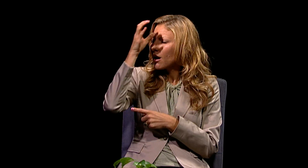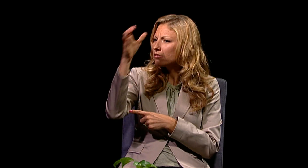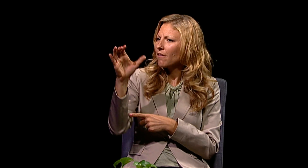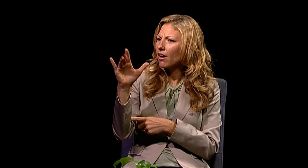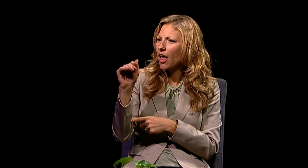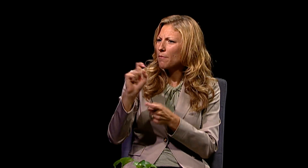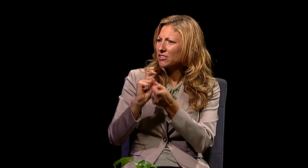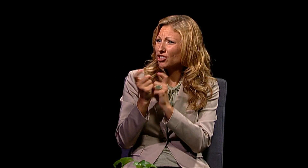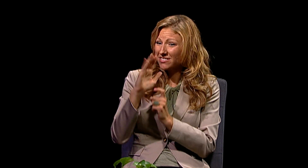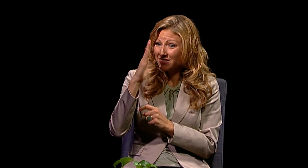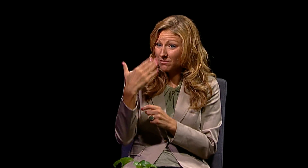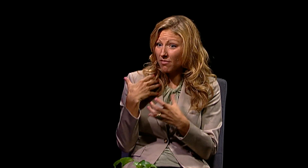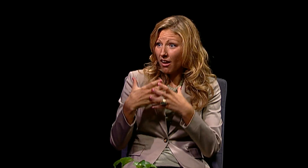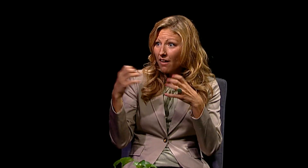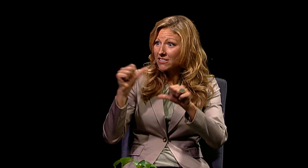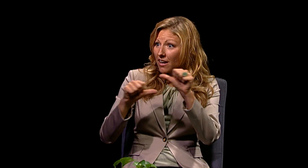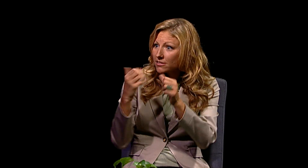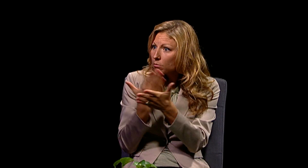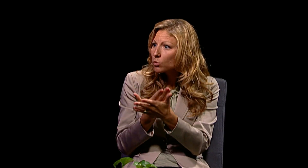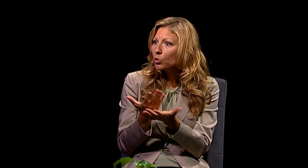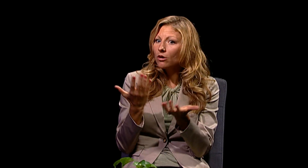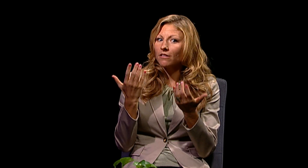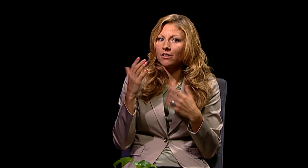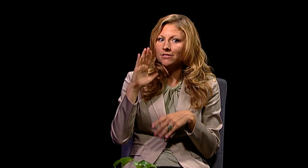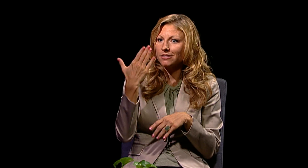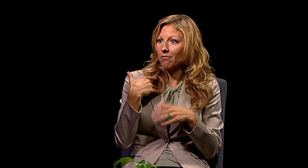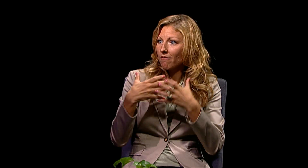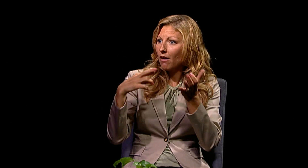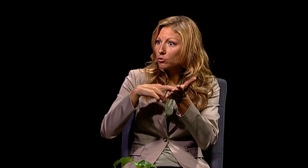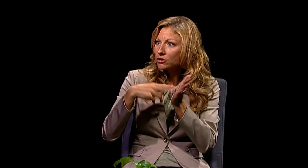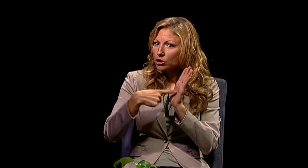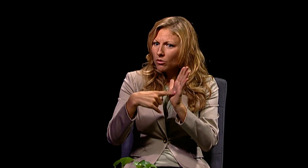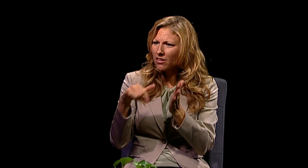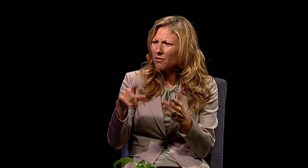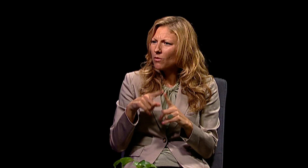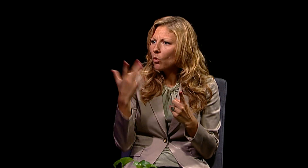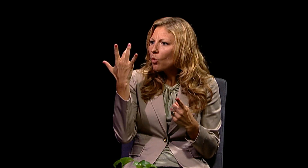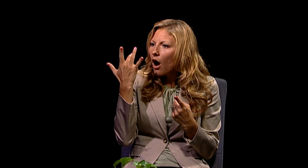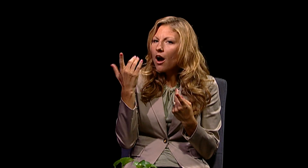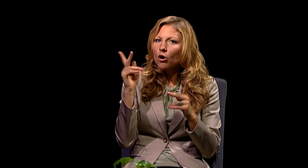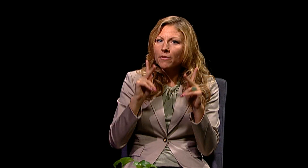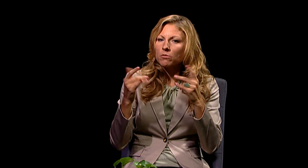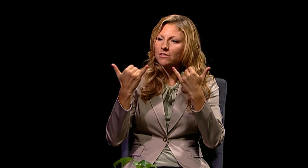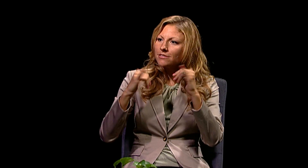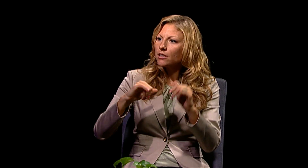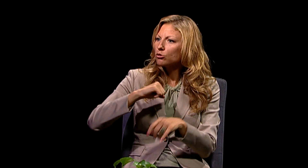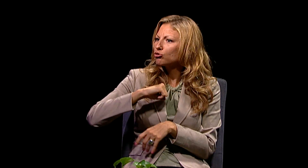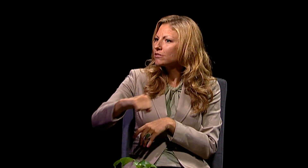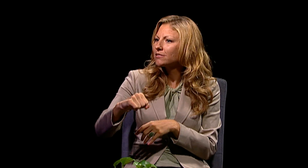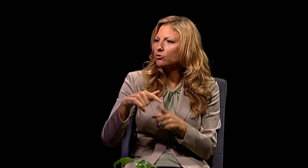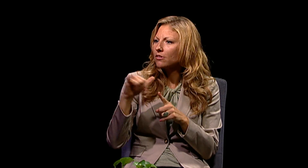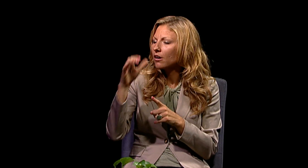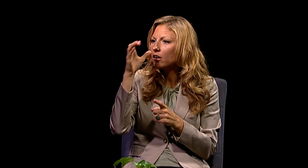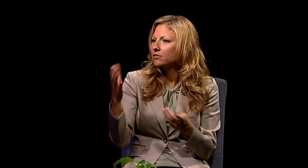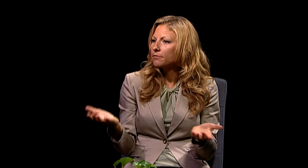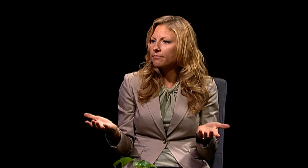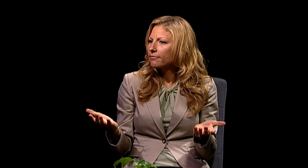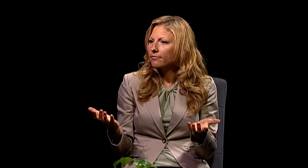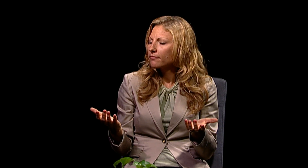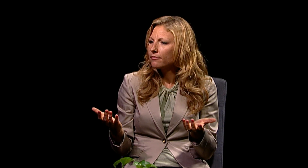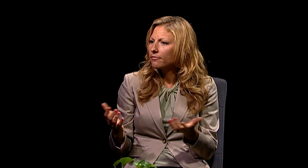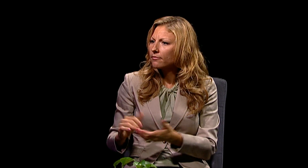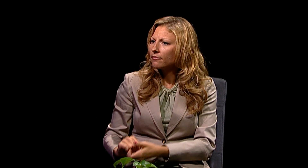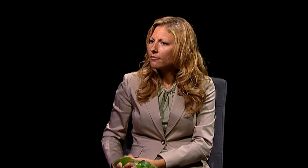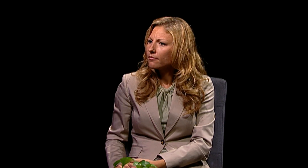so resistant to the concept of climate change? It seems that there's a lot of scientific evidence, there's a lot of research showing it. Why are people still so resistant